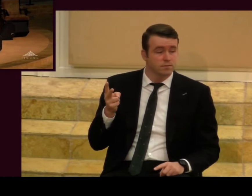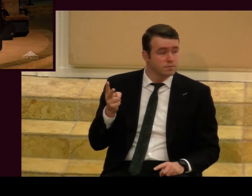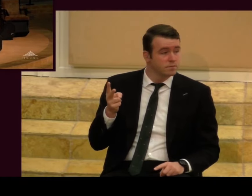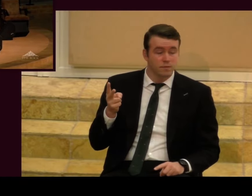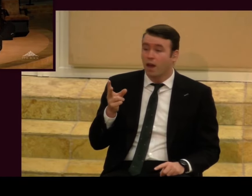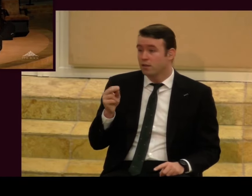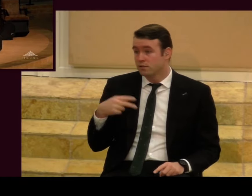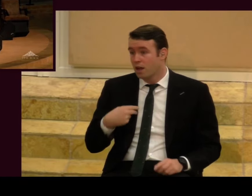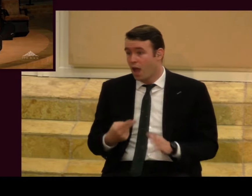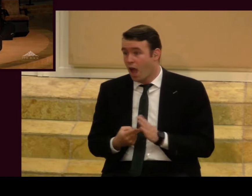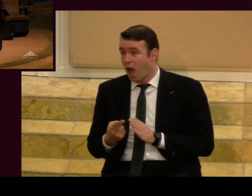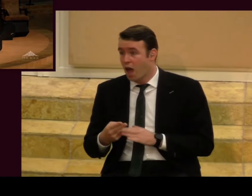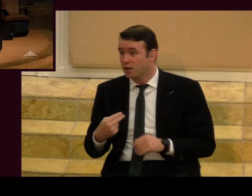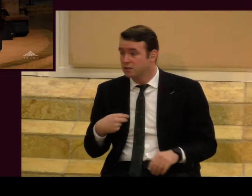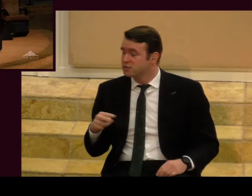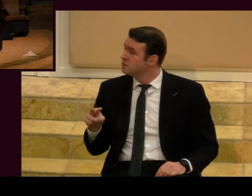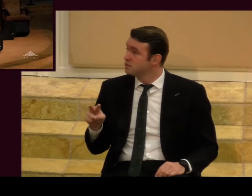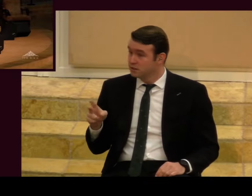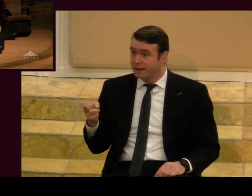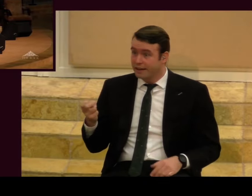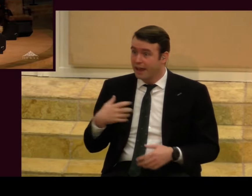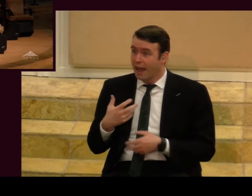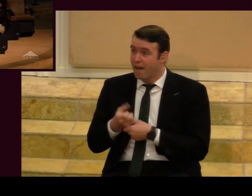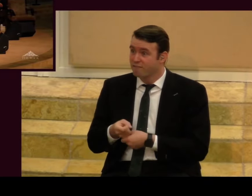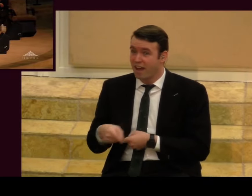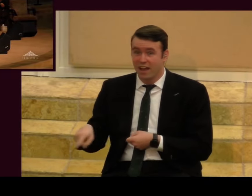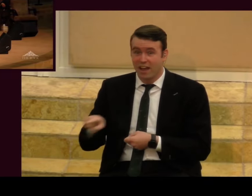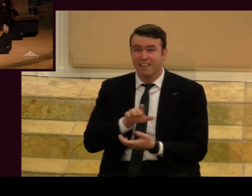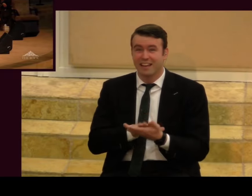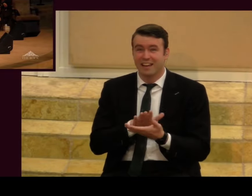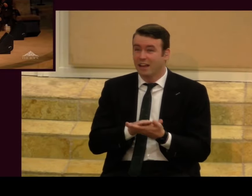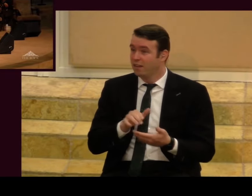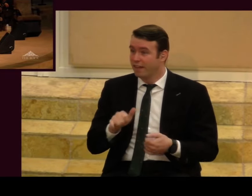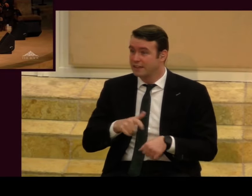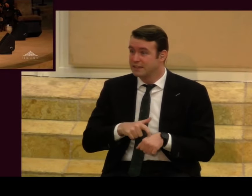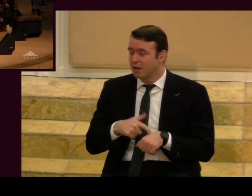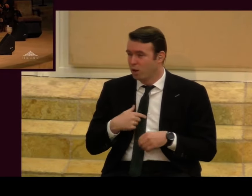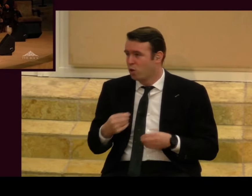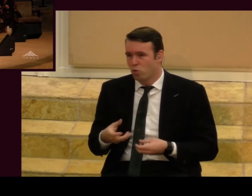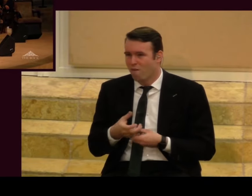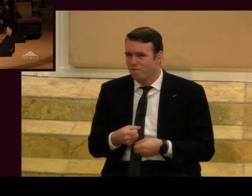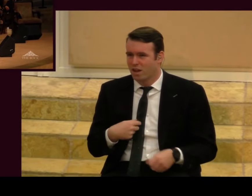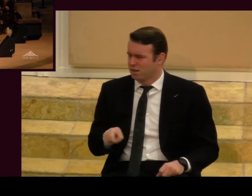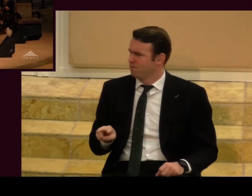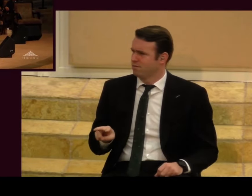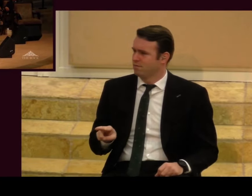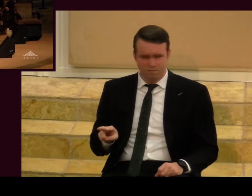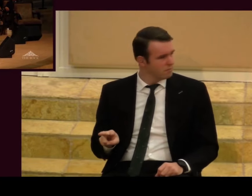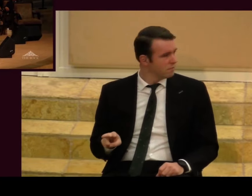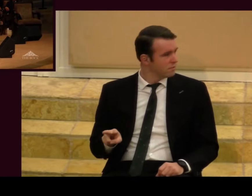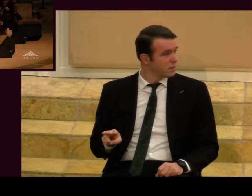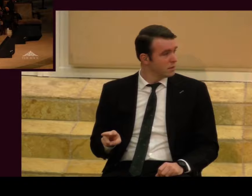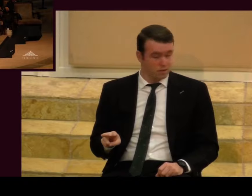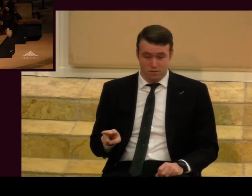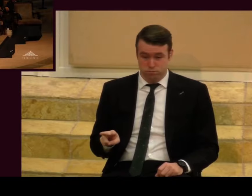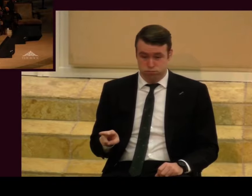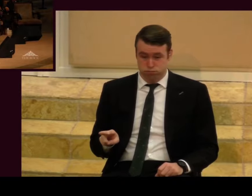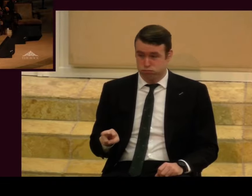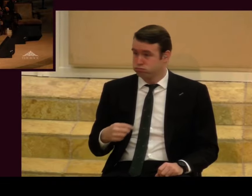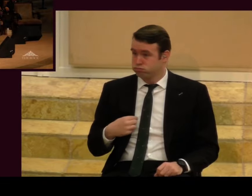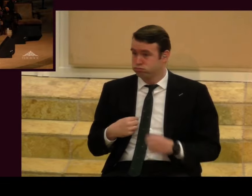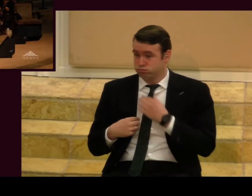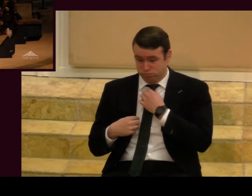Amen. And I'll be honest, I wish I had as much faith as y'all clapping right now. But I was looking, I was going, oh